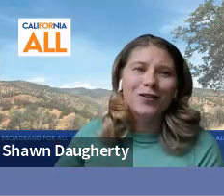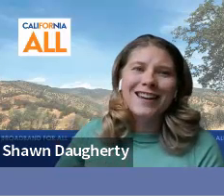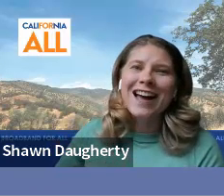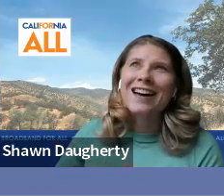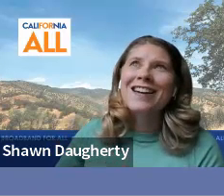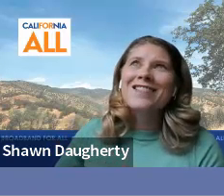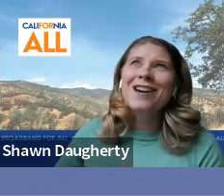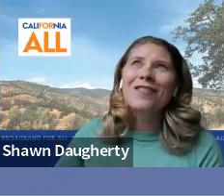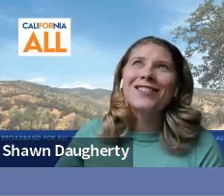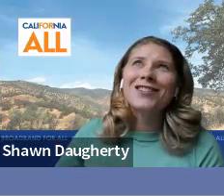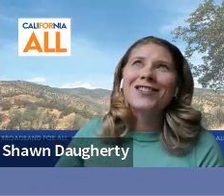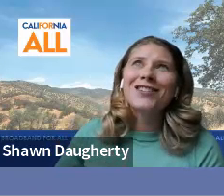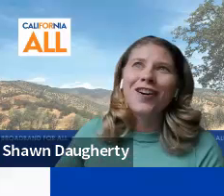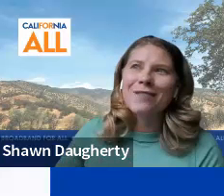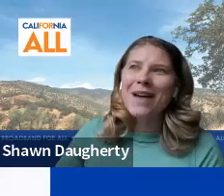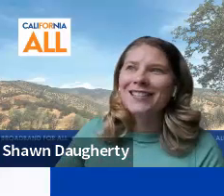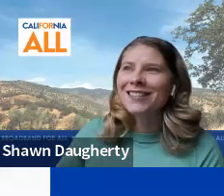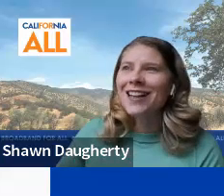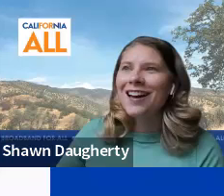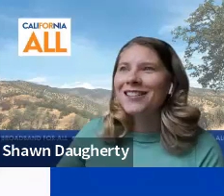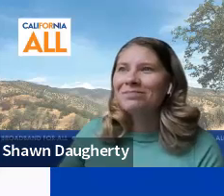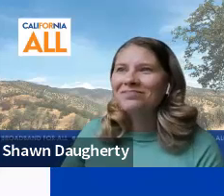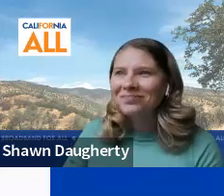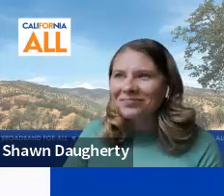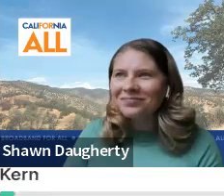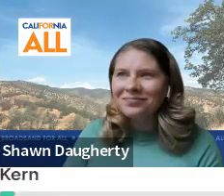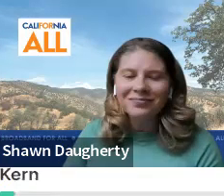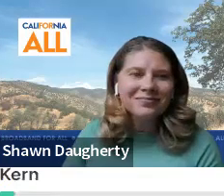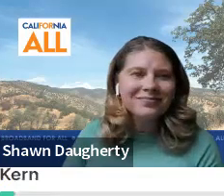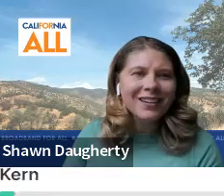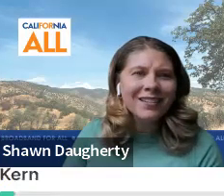results, that we've had so far. Back to the slides.